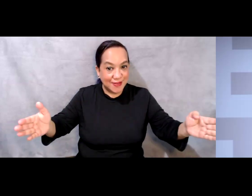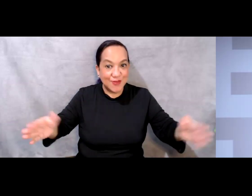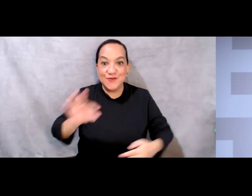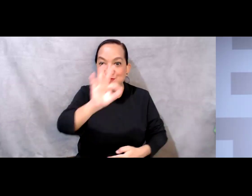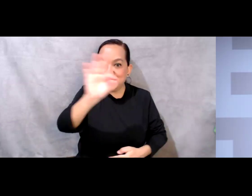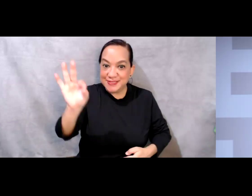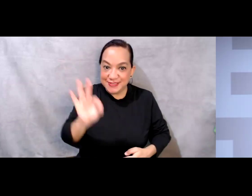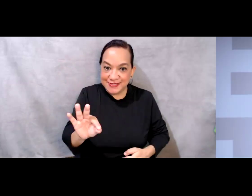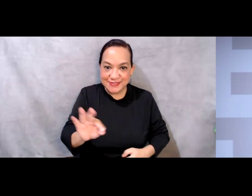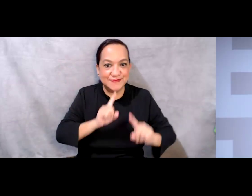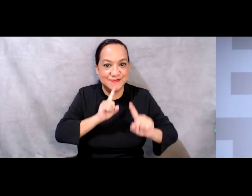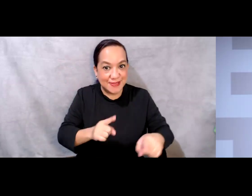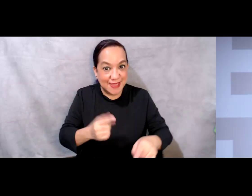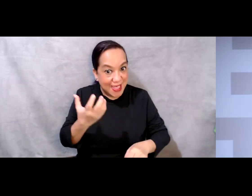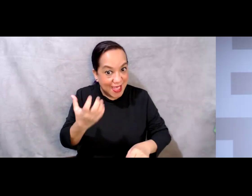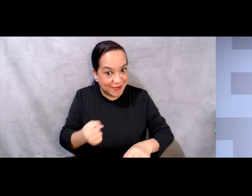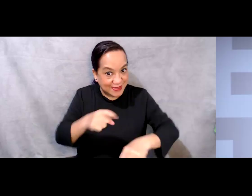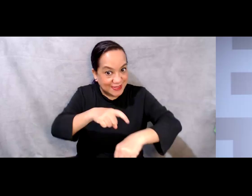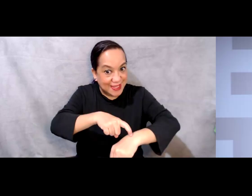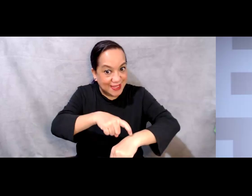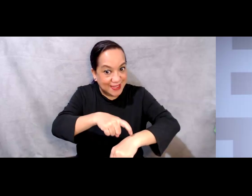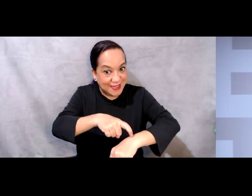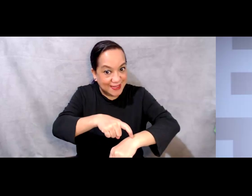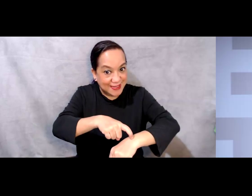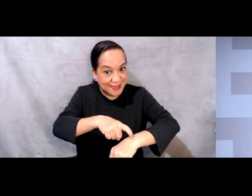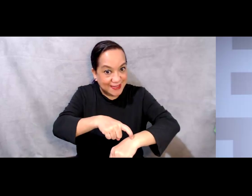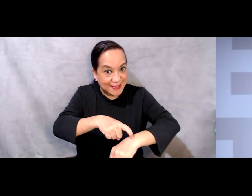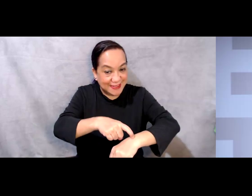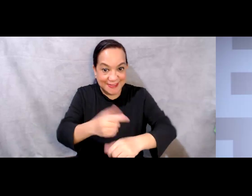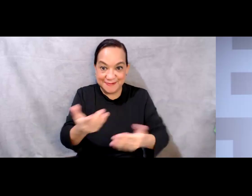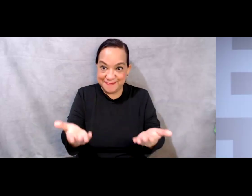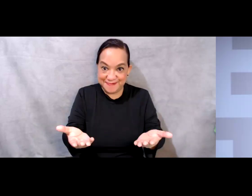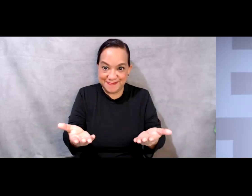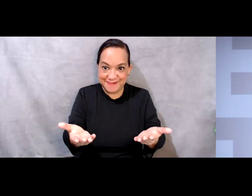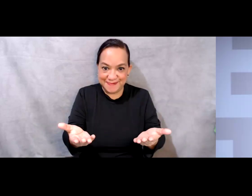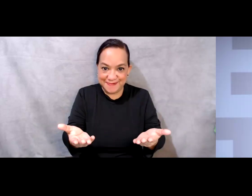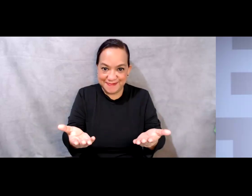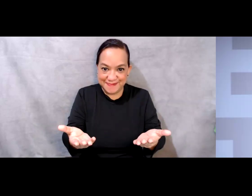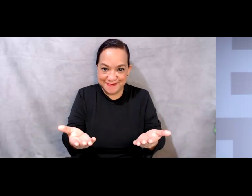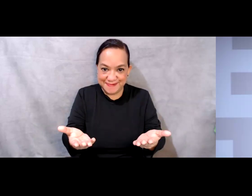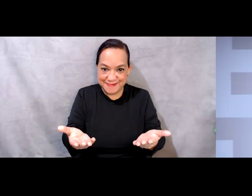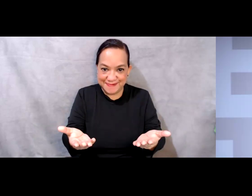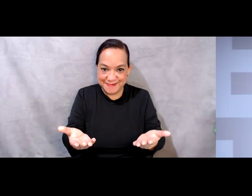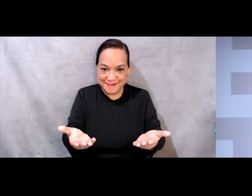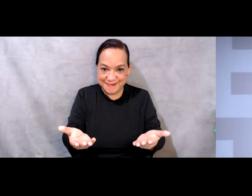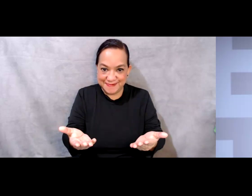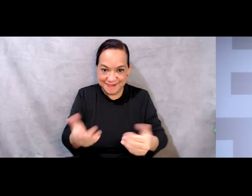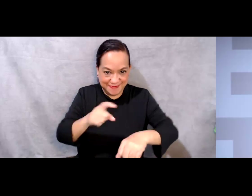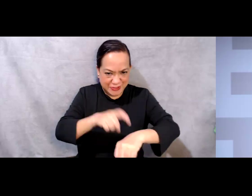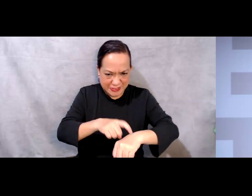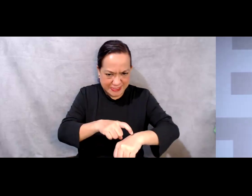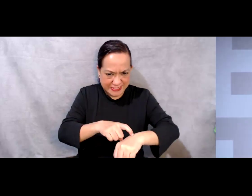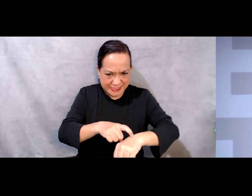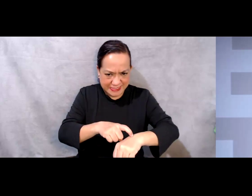do stay on beyond 10:30 so that we can have a really good dialogue with our panelists here today. So like I